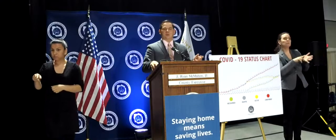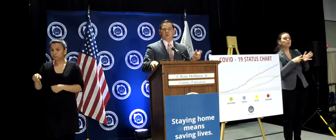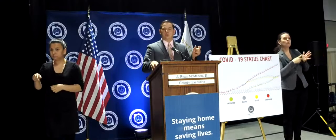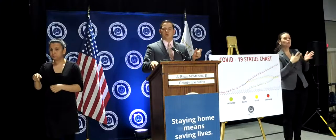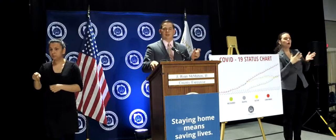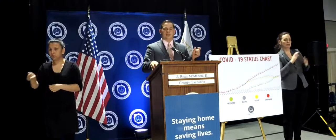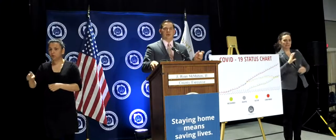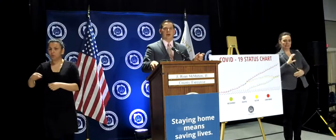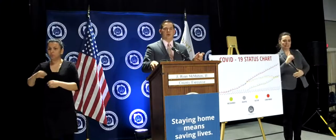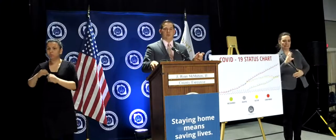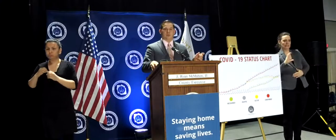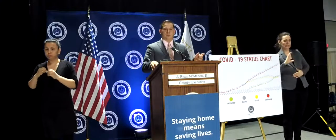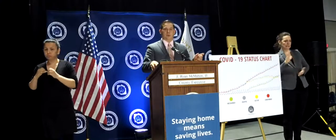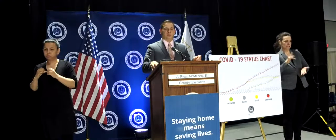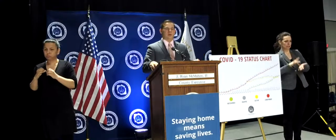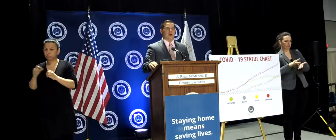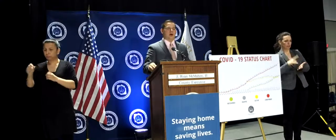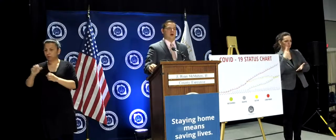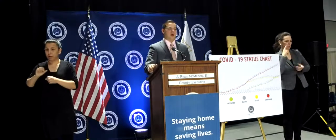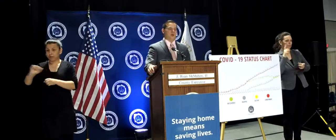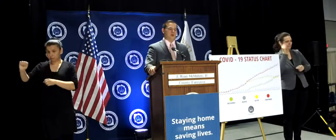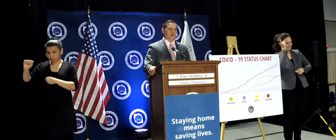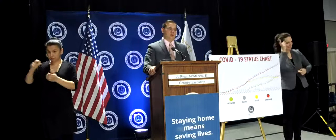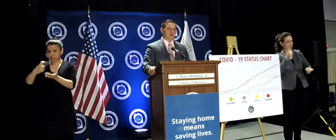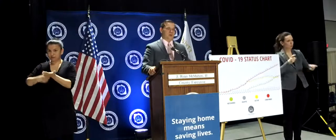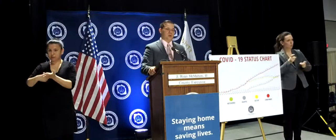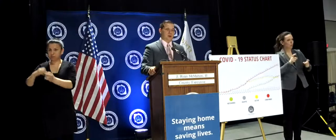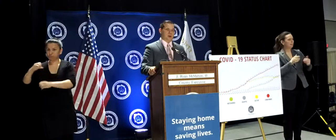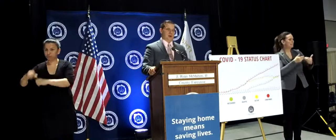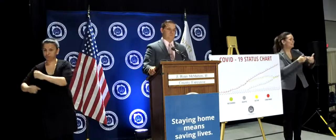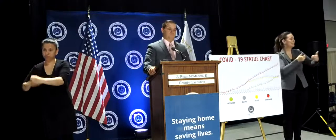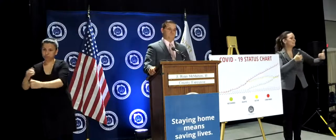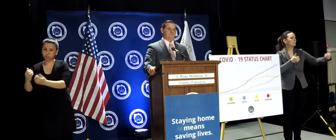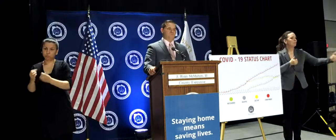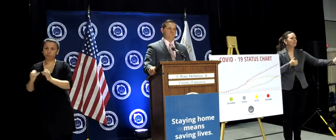looking at, but they're using an algorithm. Other